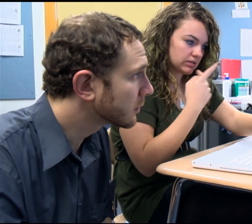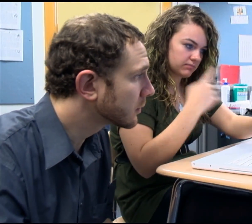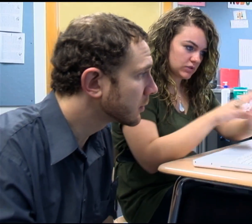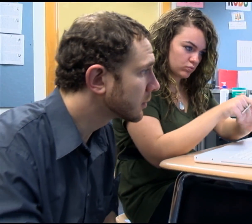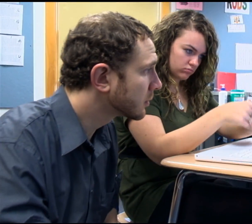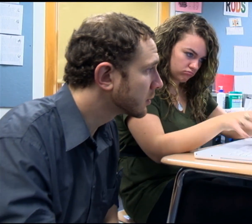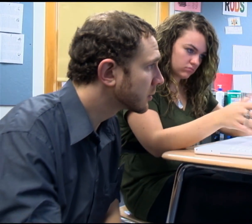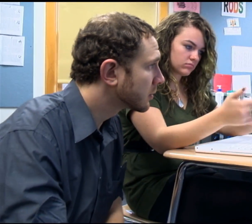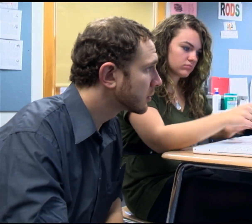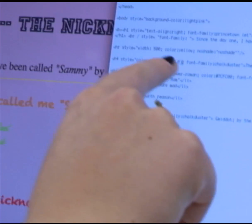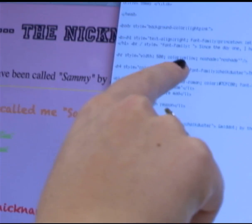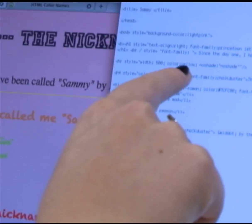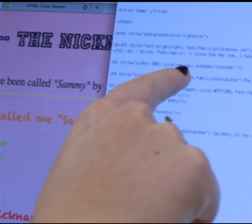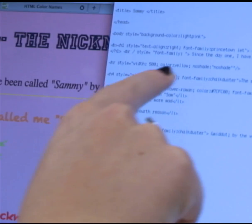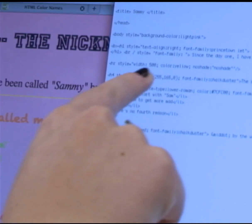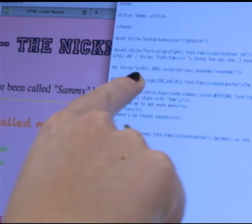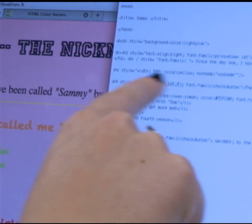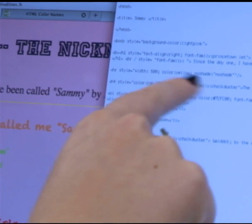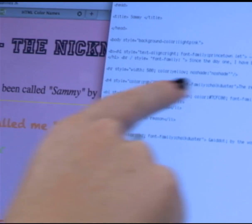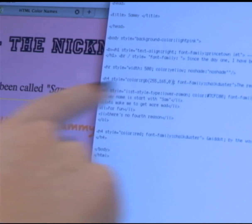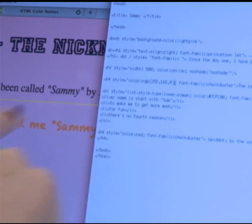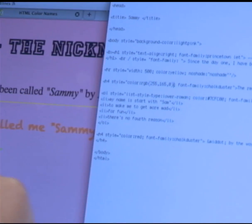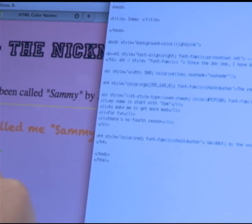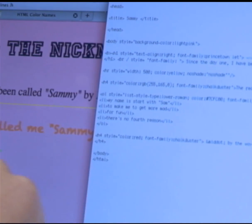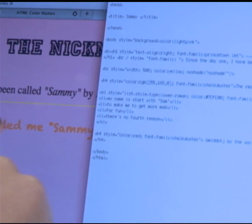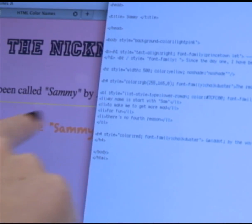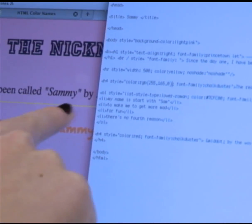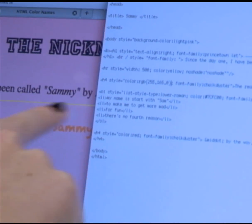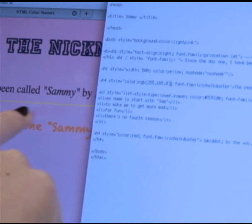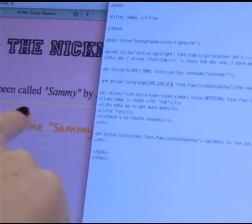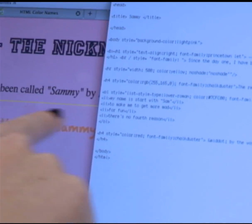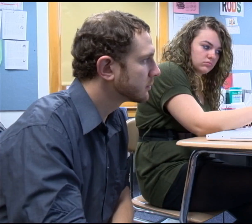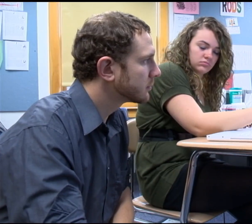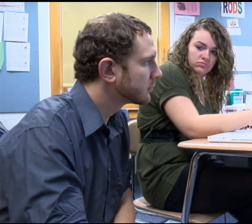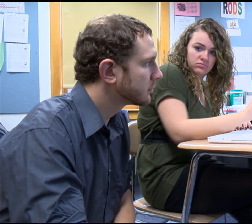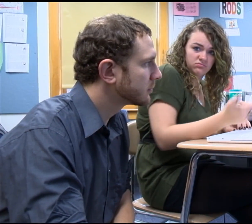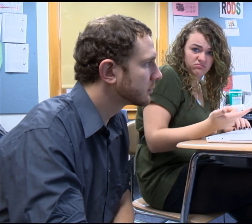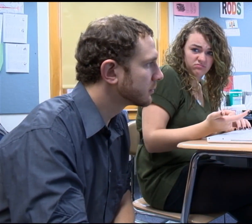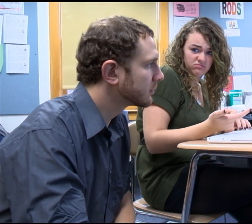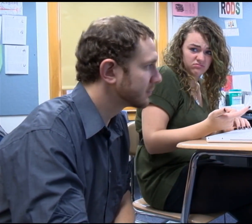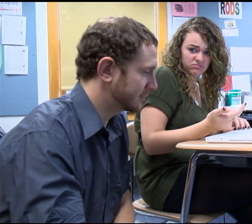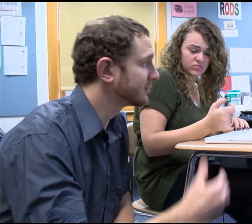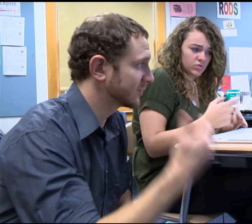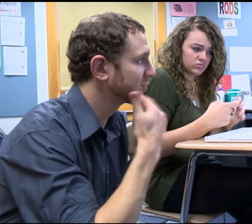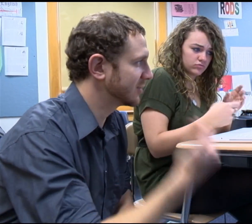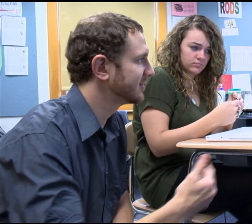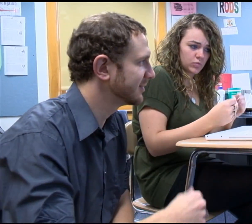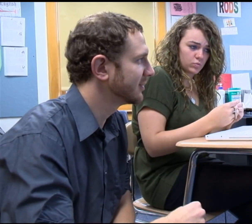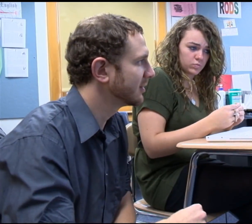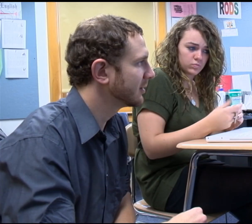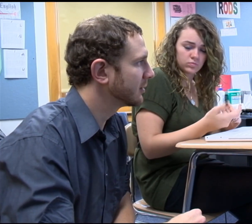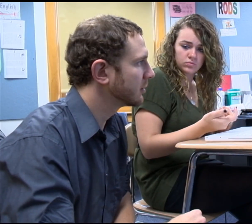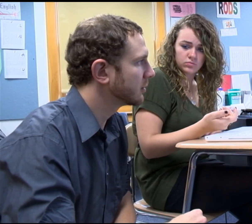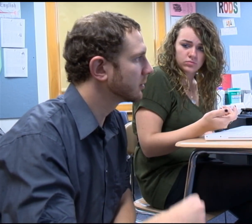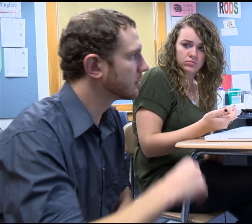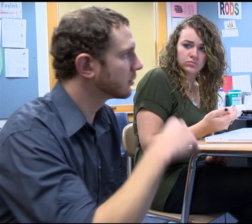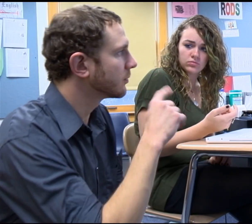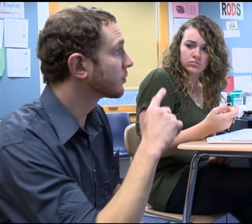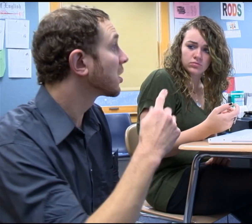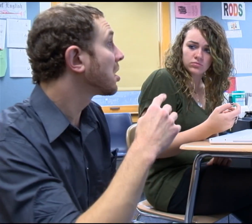transition. I've got a pink background. Does that look good? Is that all there is to it? Or should I be doing something more?